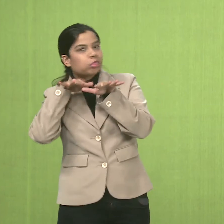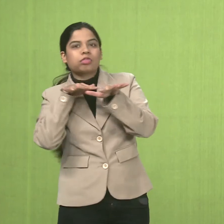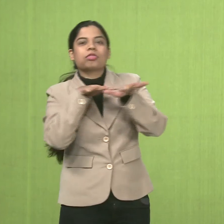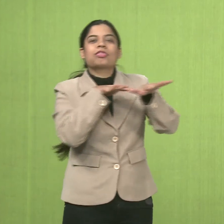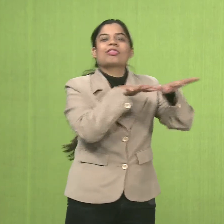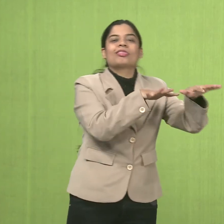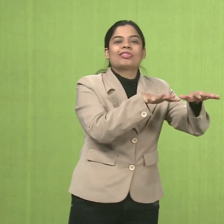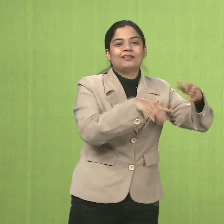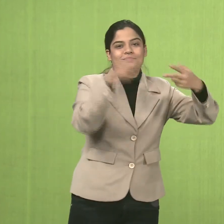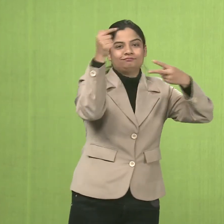fashion.